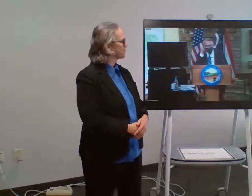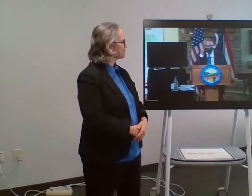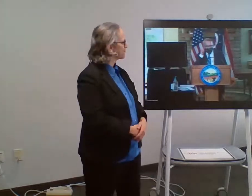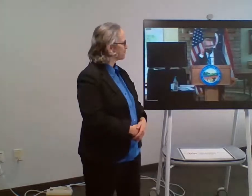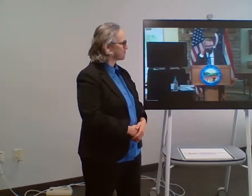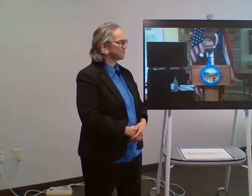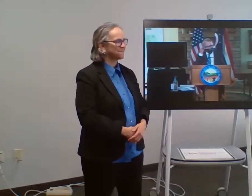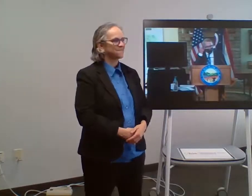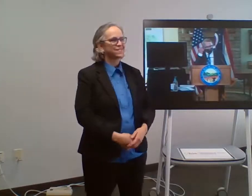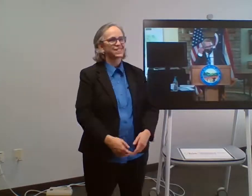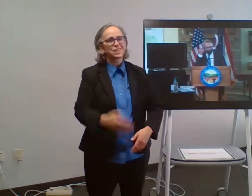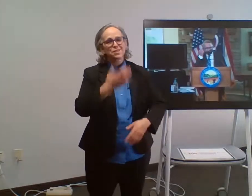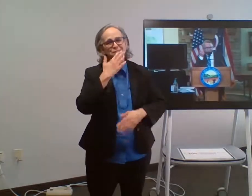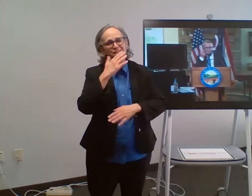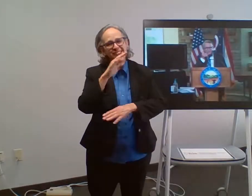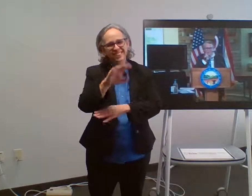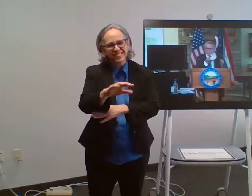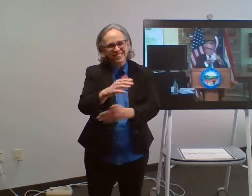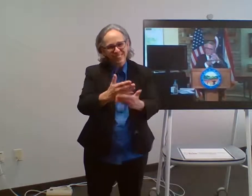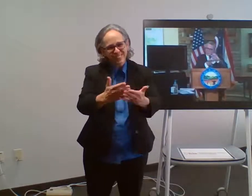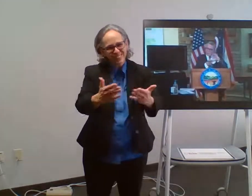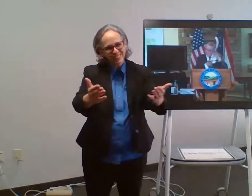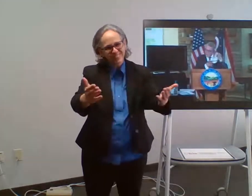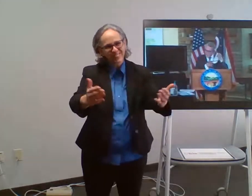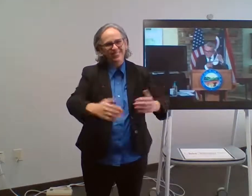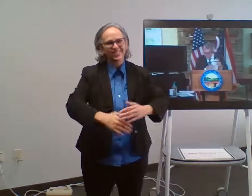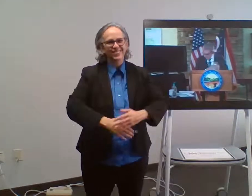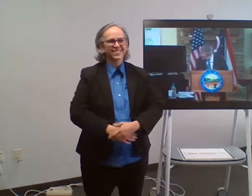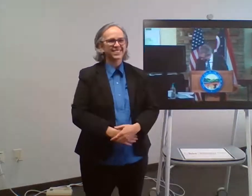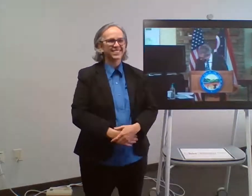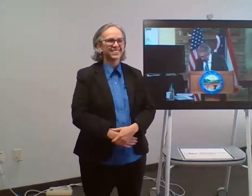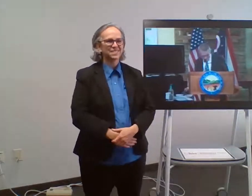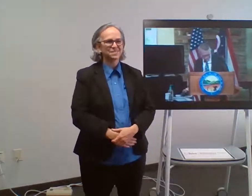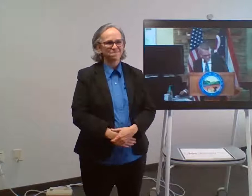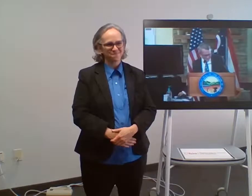good afternoon. Afternoon, everyone.